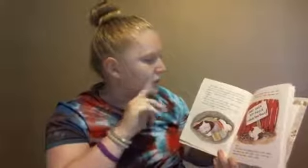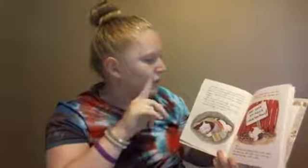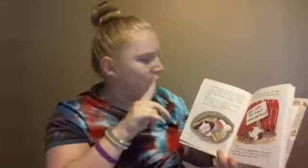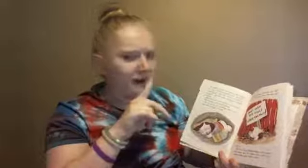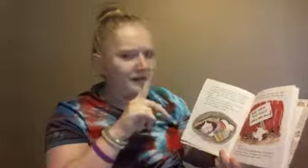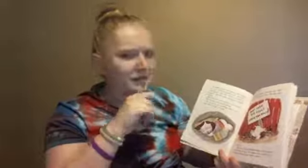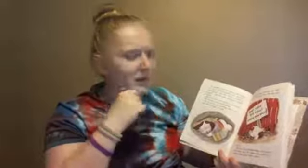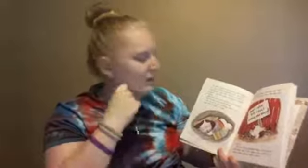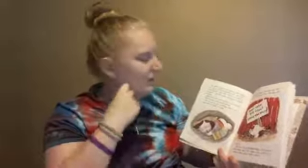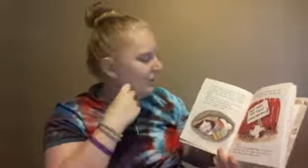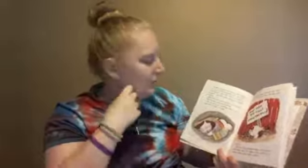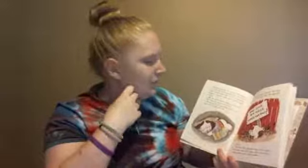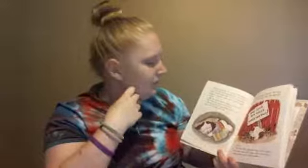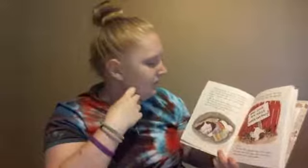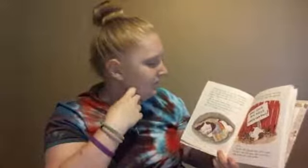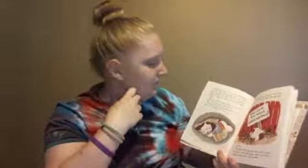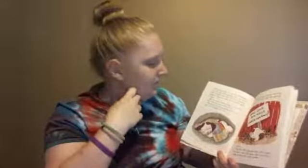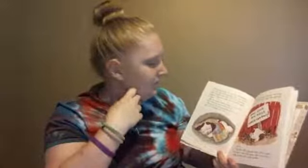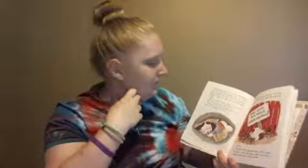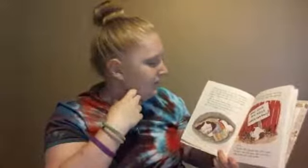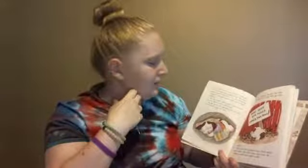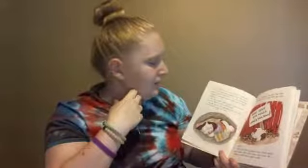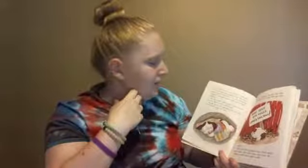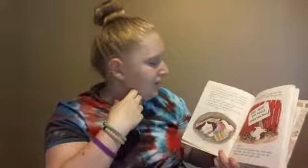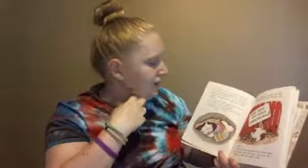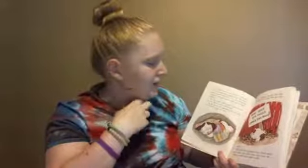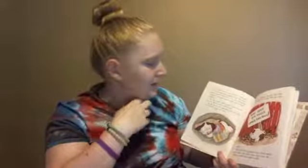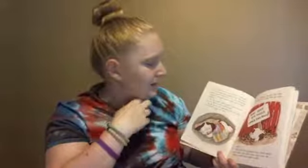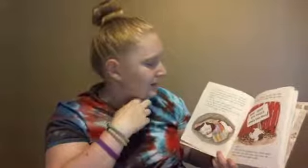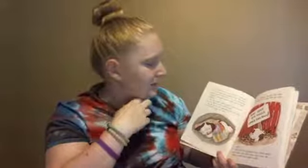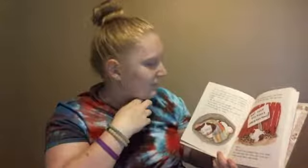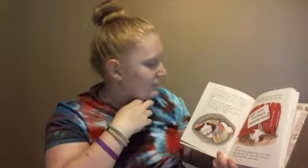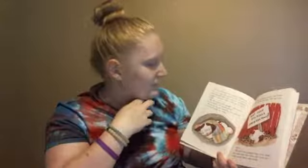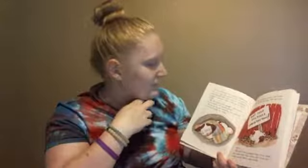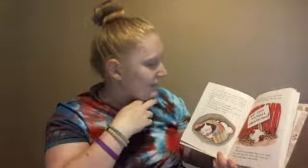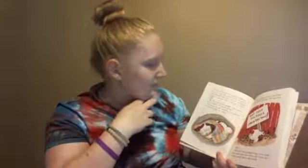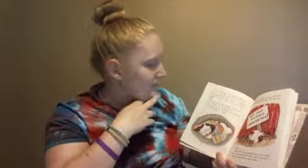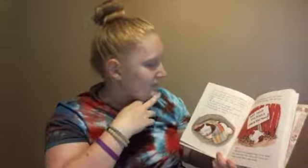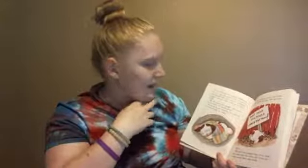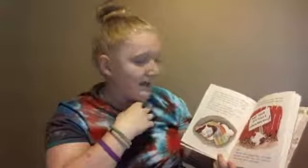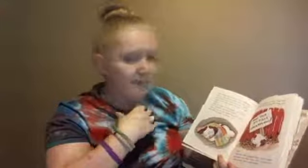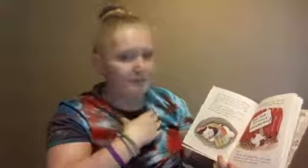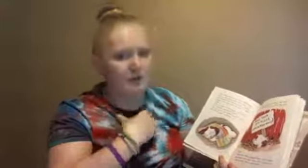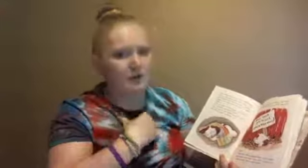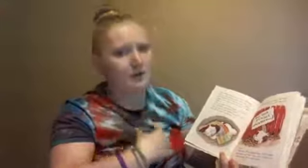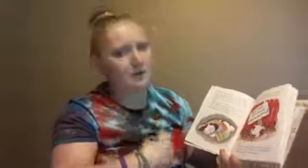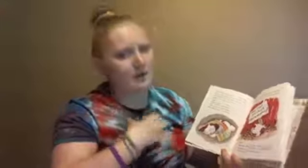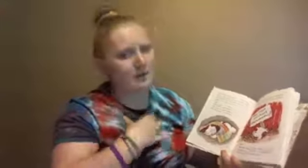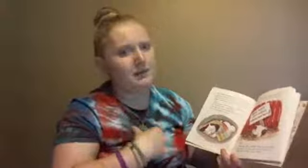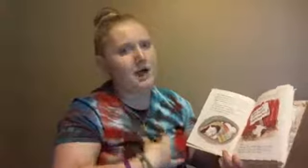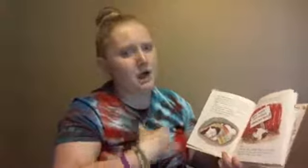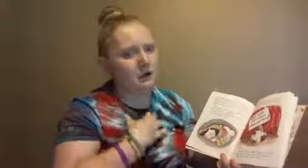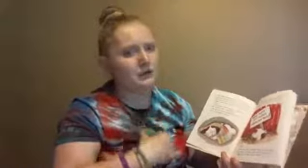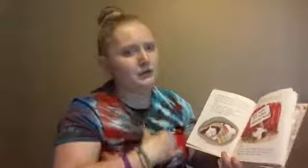No rice pudding for you. And she made them go straight to bed, so they're probably